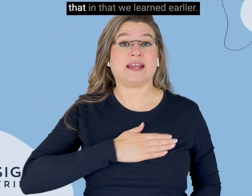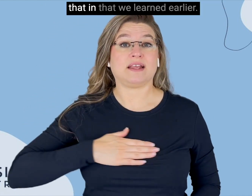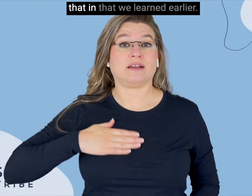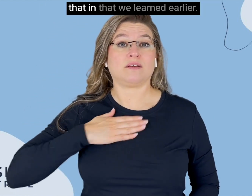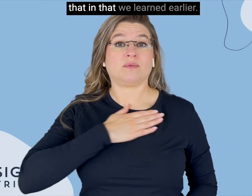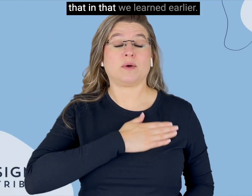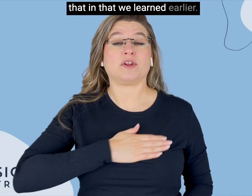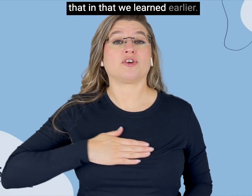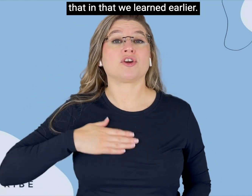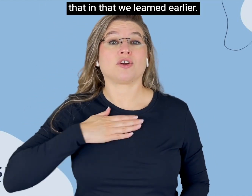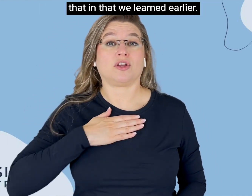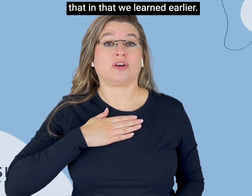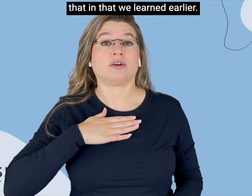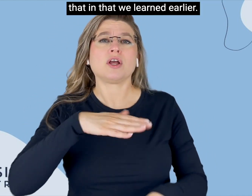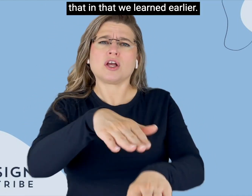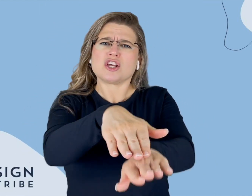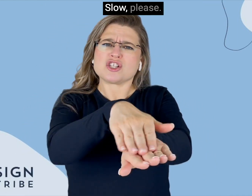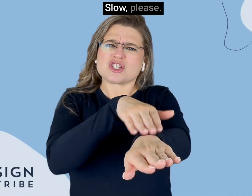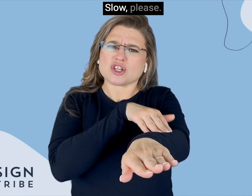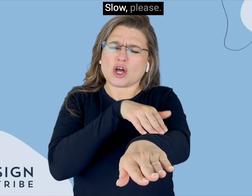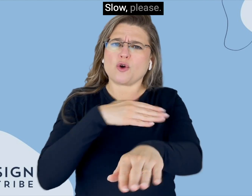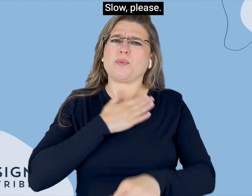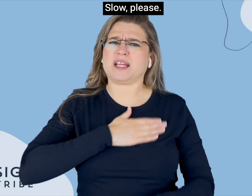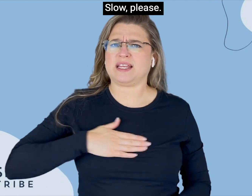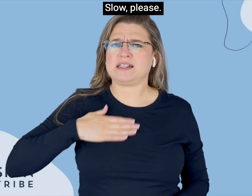in that we learned earlier. Slow, please.